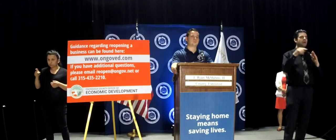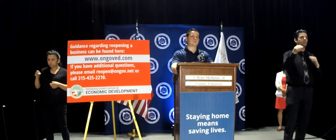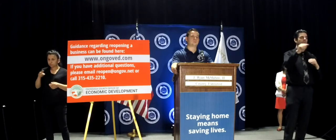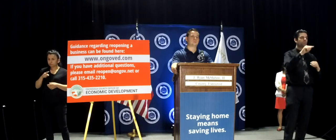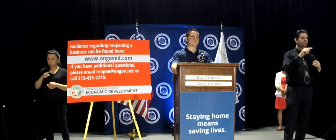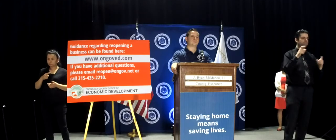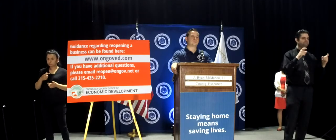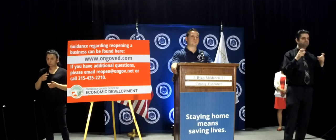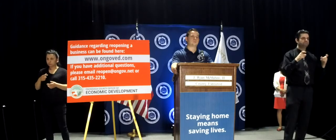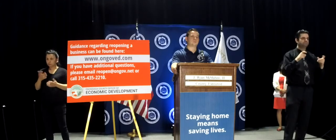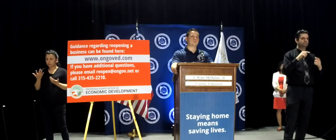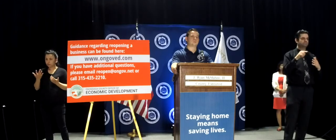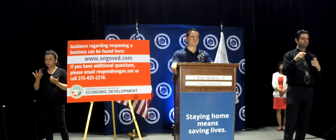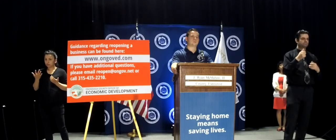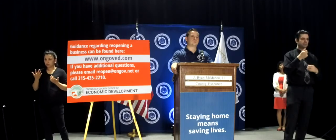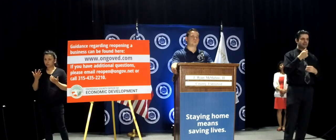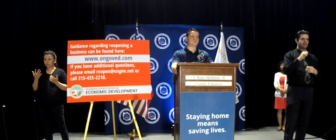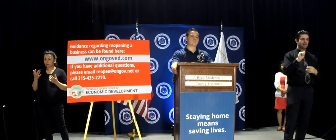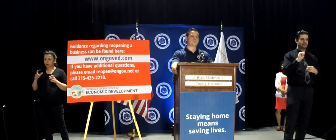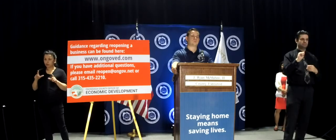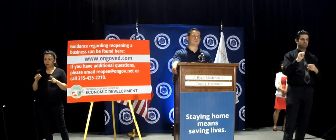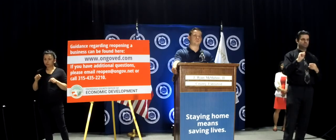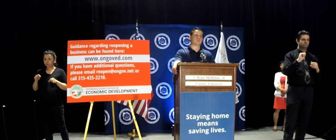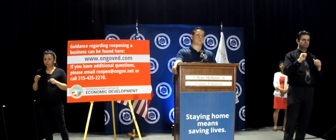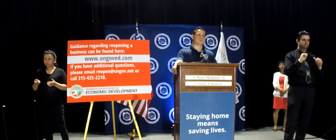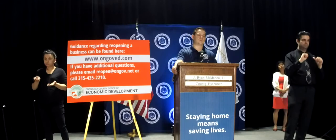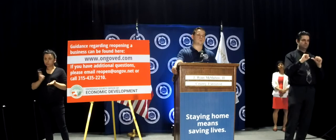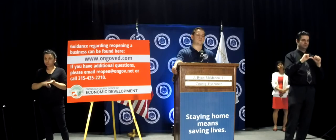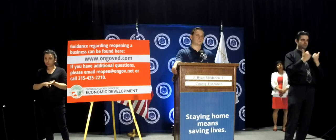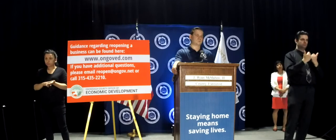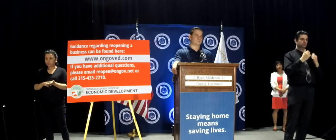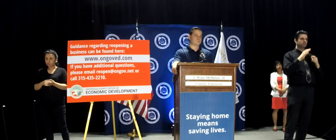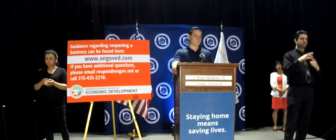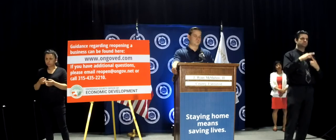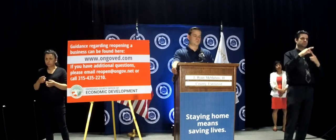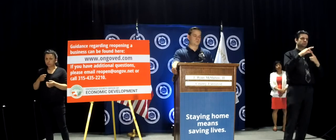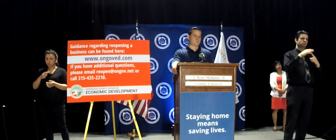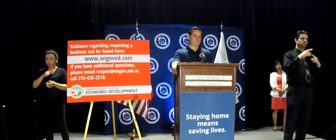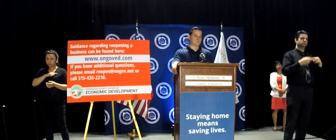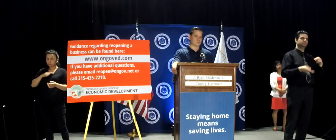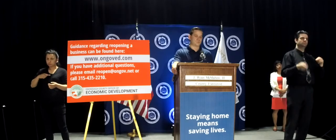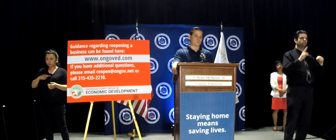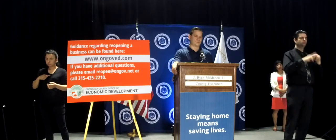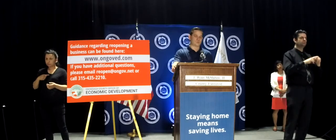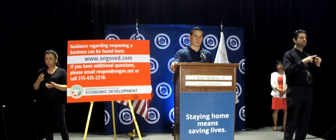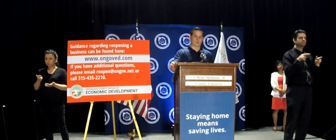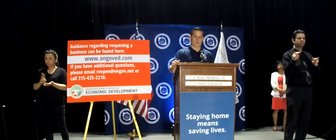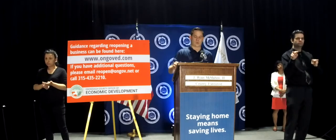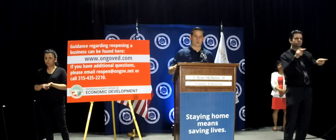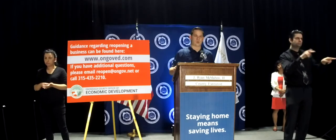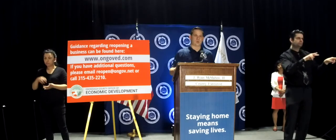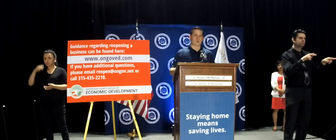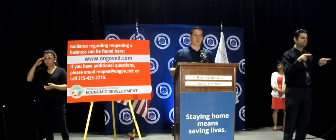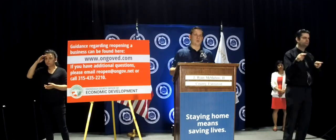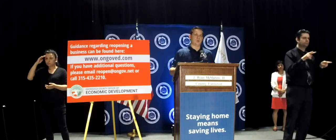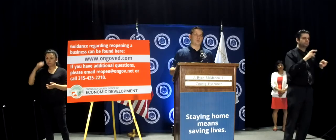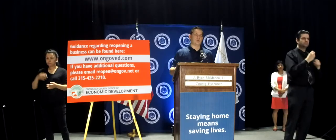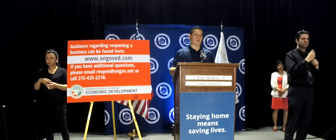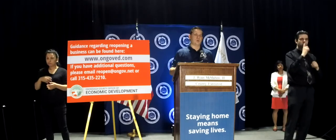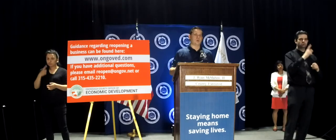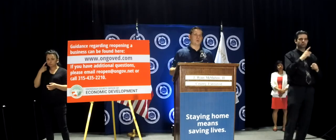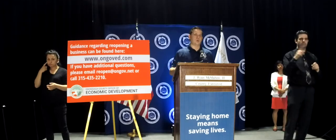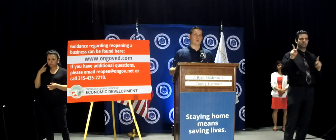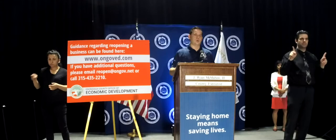anything special this weekend in terms of upping patrols, having social distancing, observation happening by officers? Because